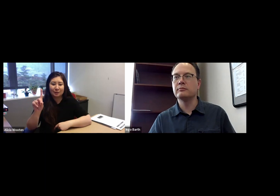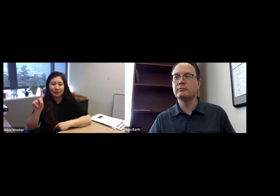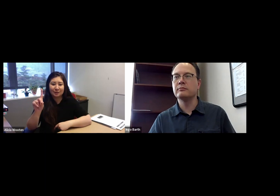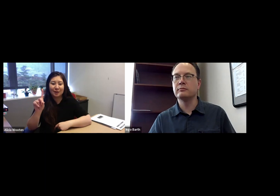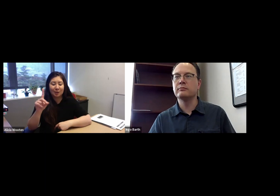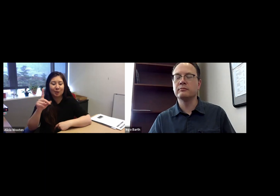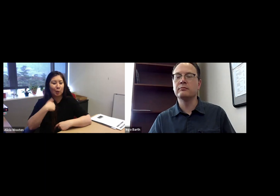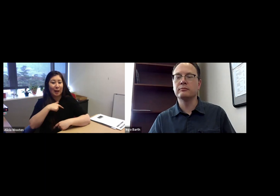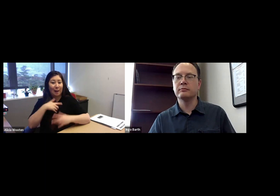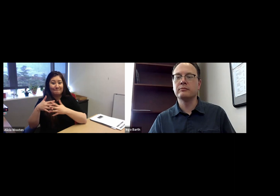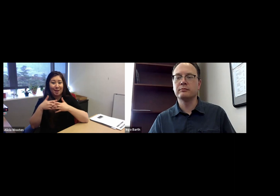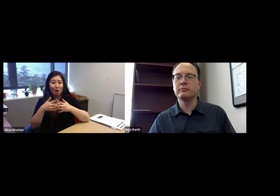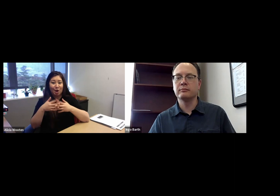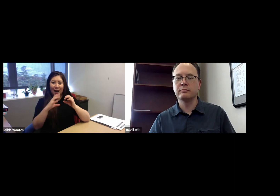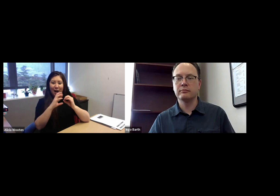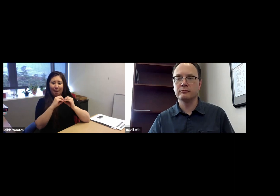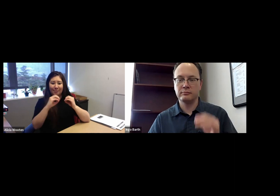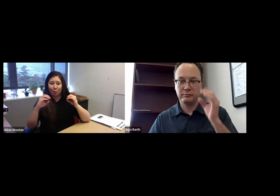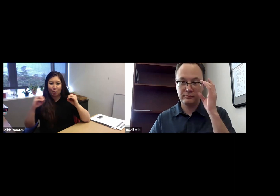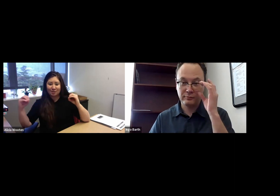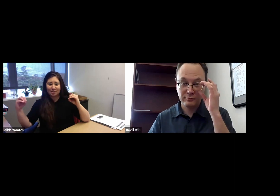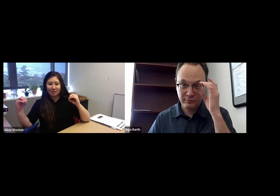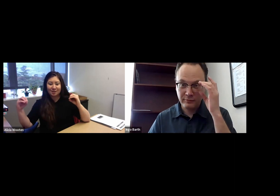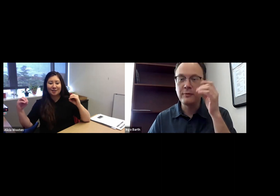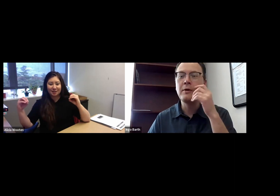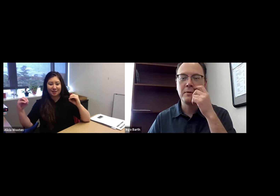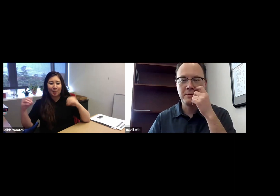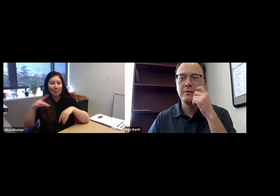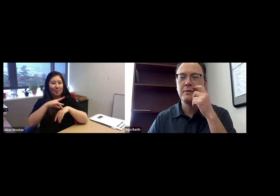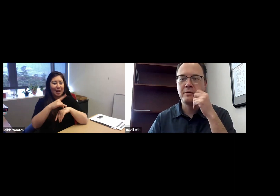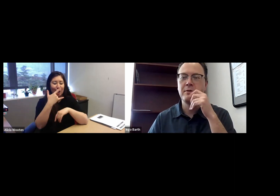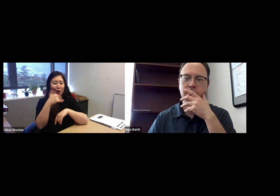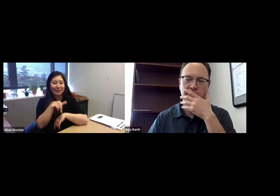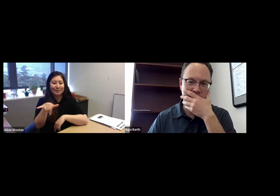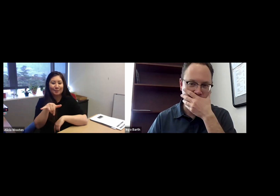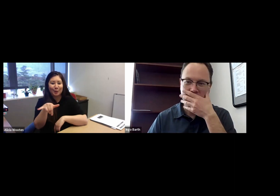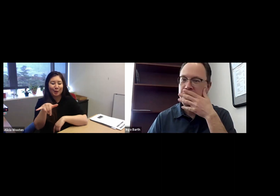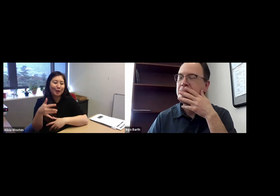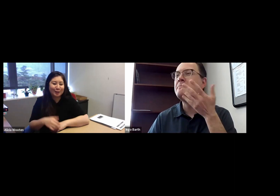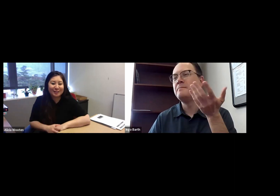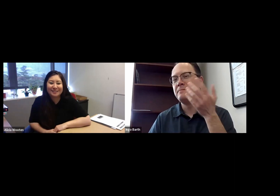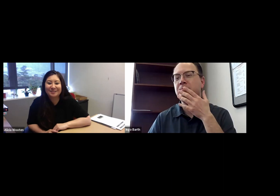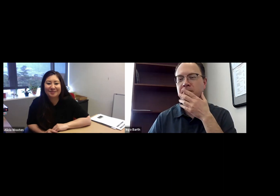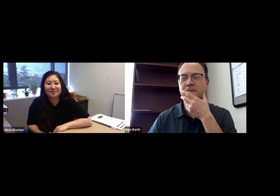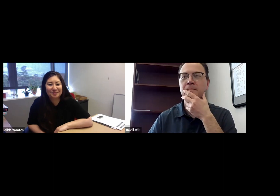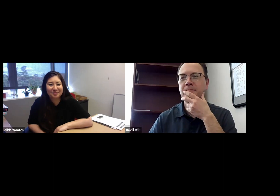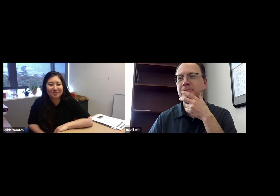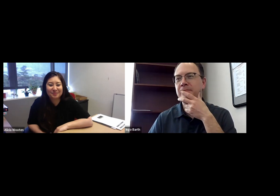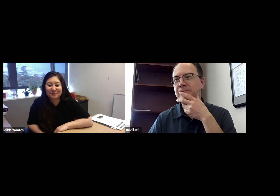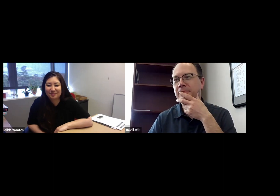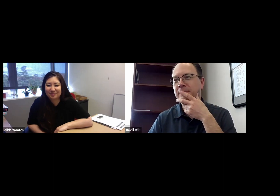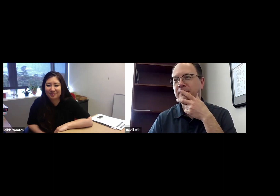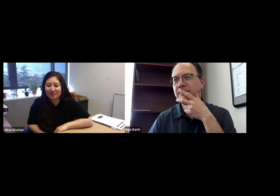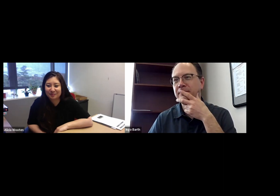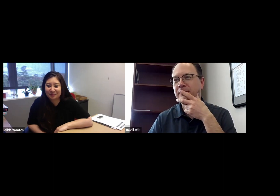for amino acid. Because in the US, we sign amino acid. And so your sign